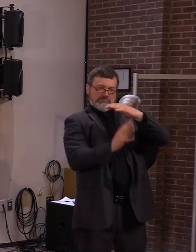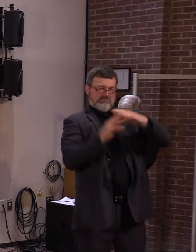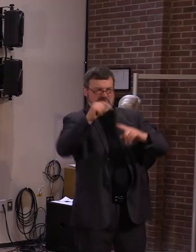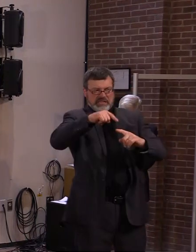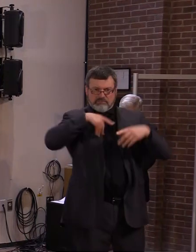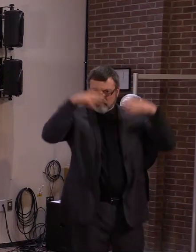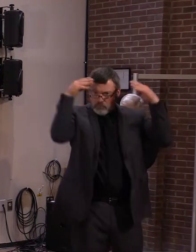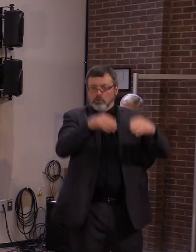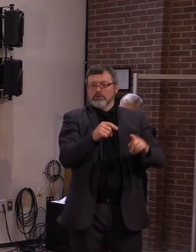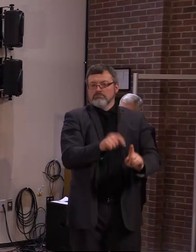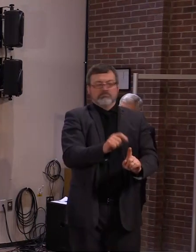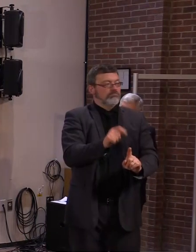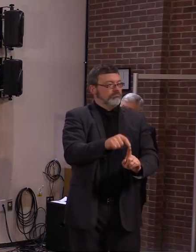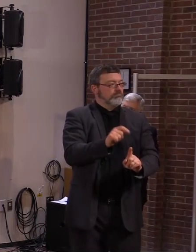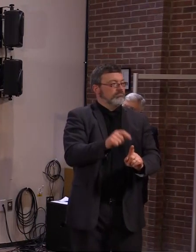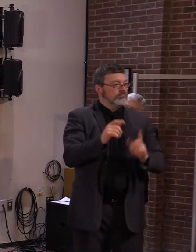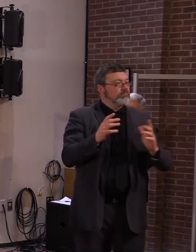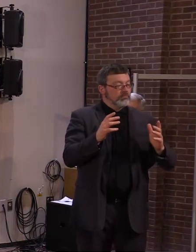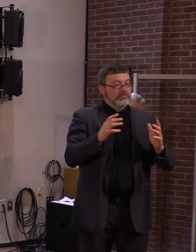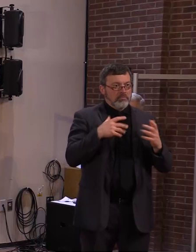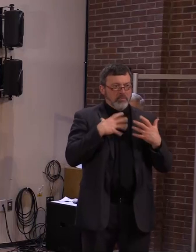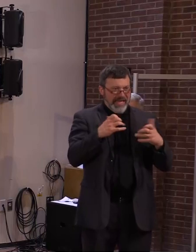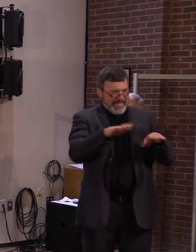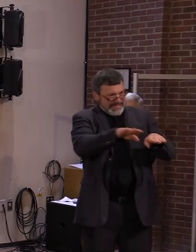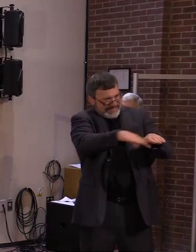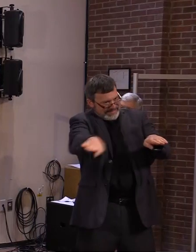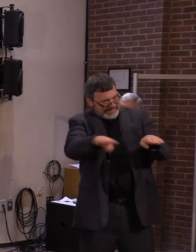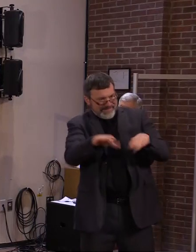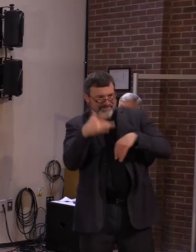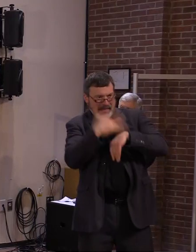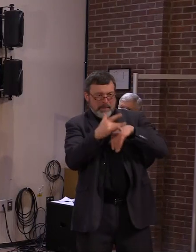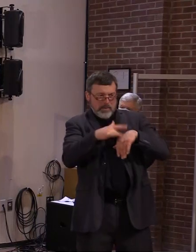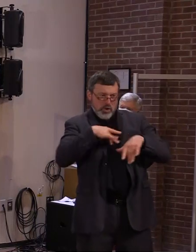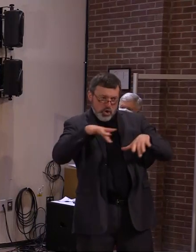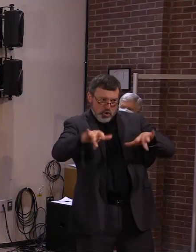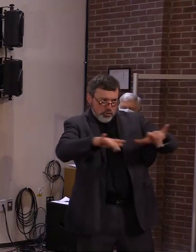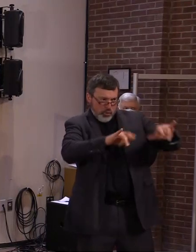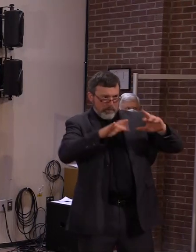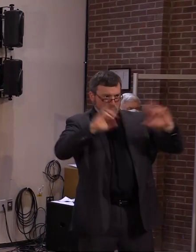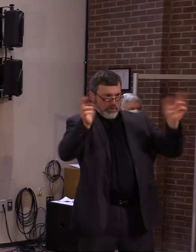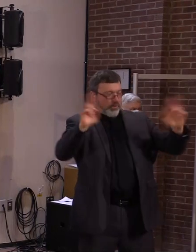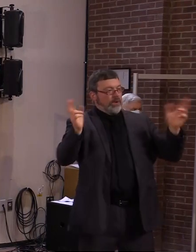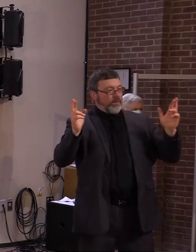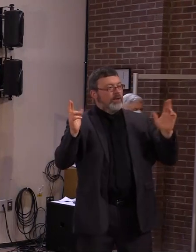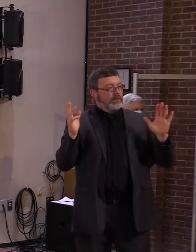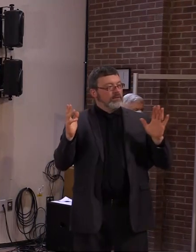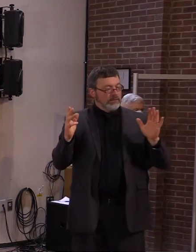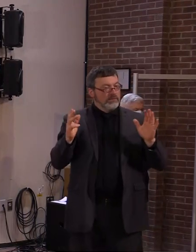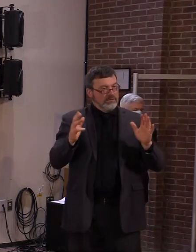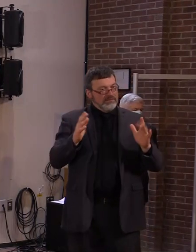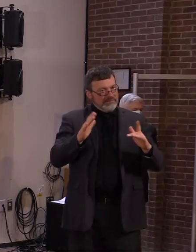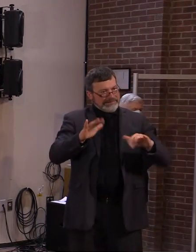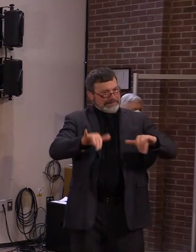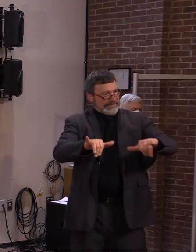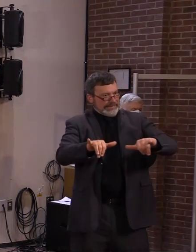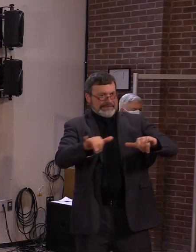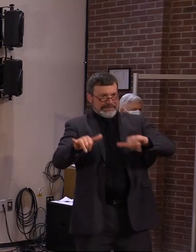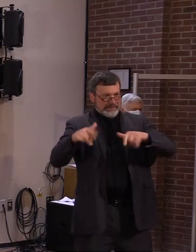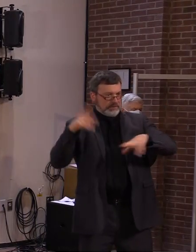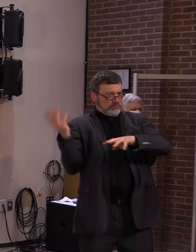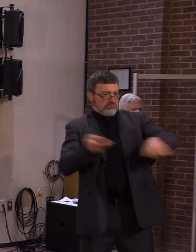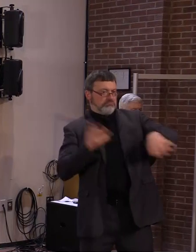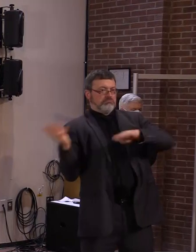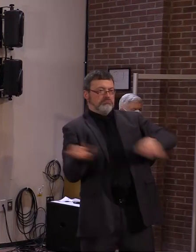our healthcare system is protected. And we feel that we've done that. Probably a question for Dr. Levine. Out of